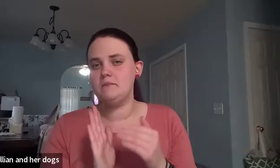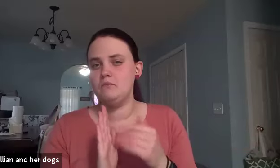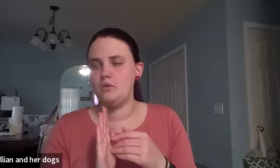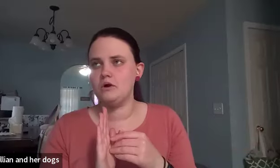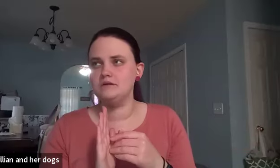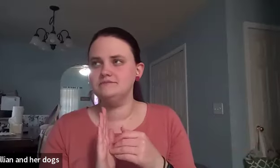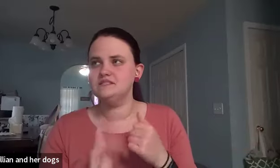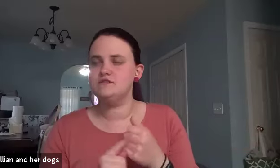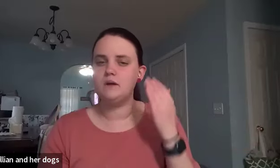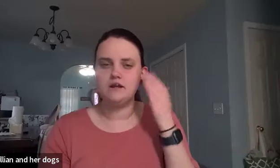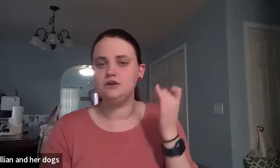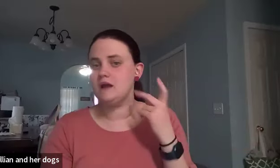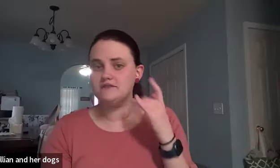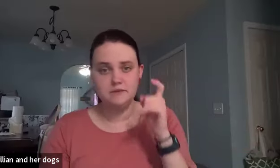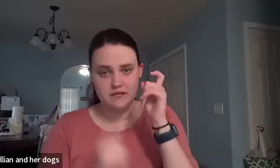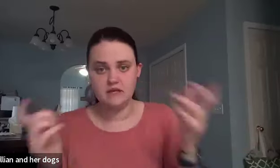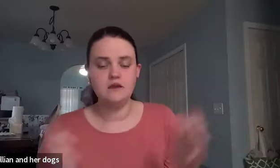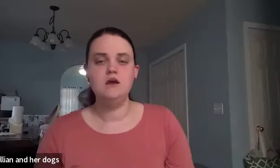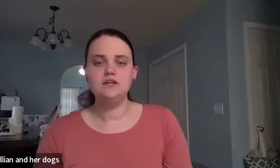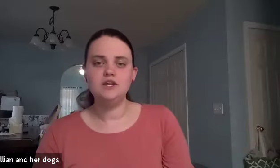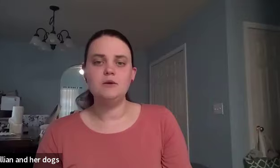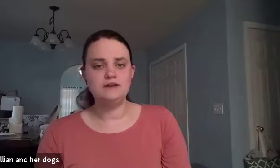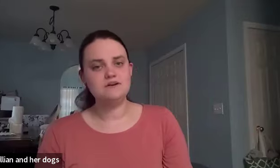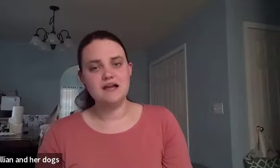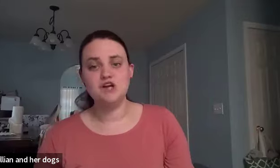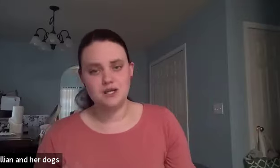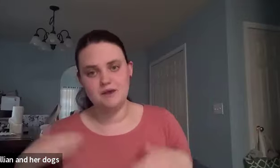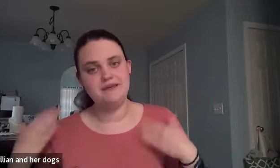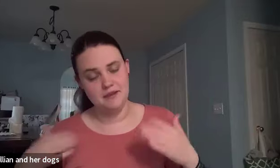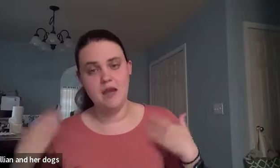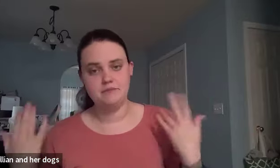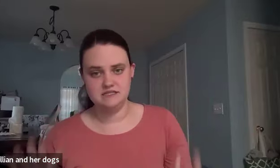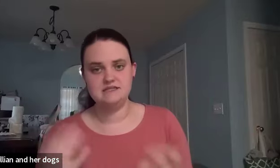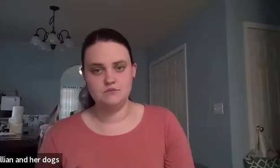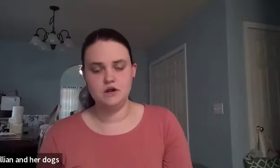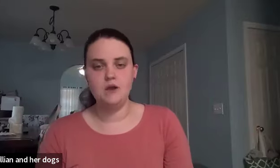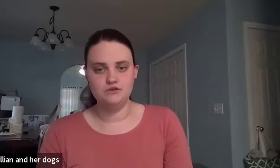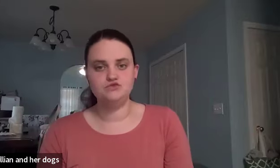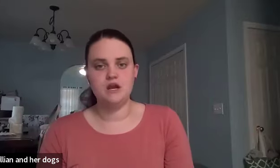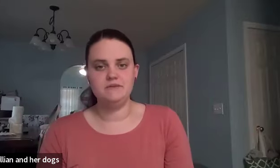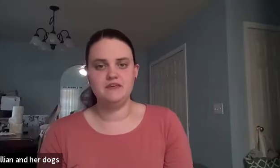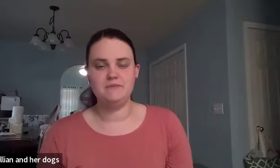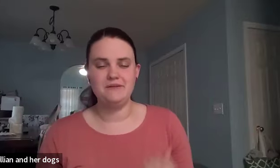bit more self-aware, and you don't have to be big, but if you're like talking about being like, I'm happy to see someone, I would try to be thinking about